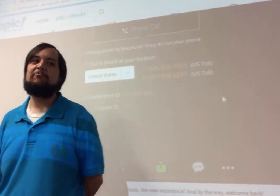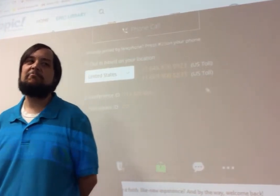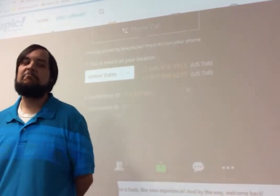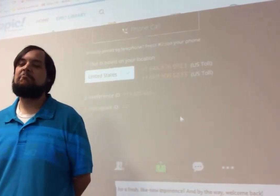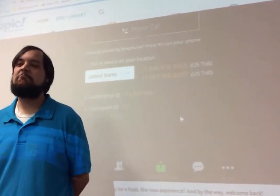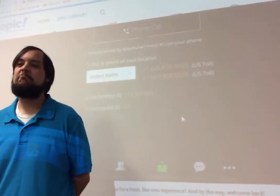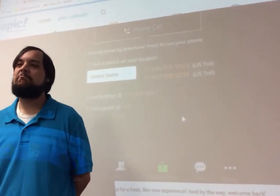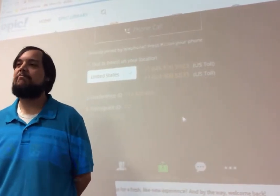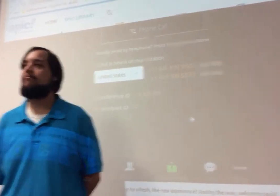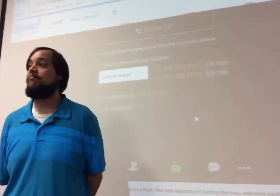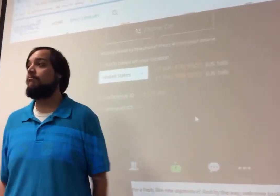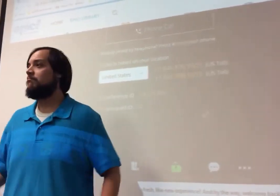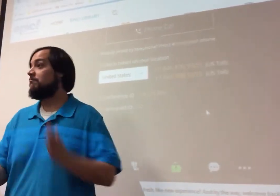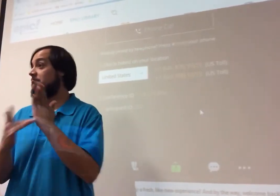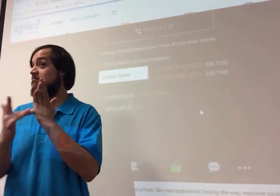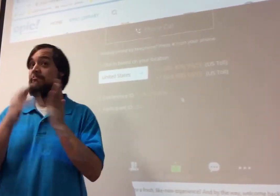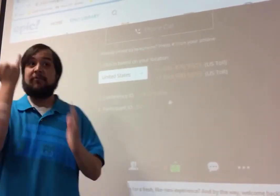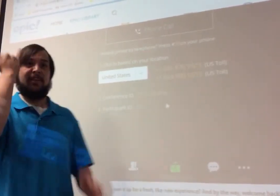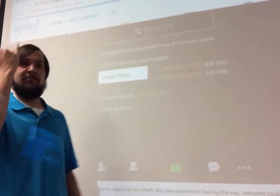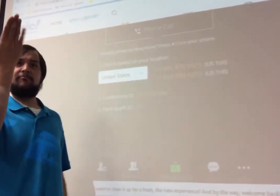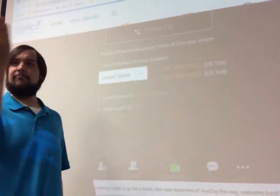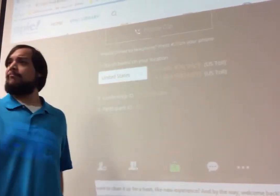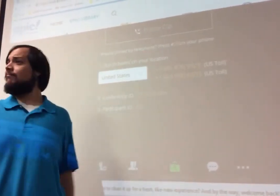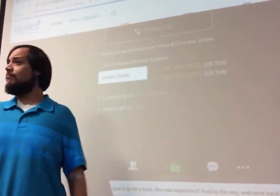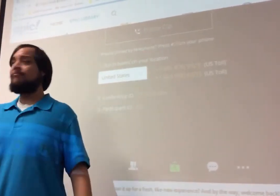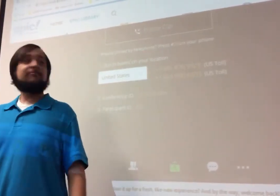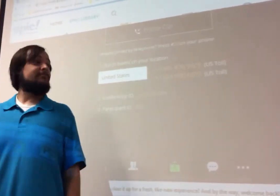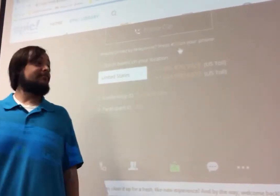Any tech people have any ideas?